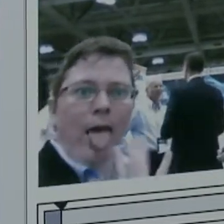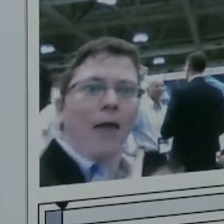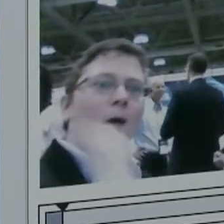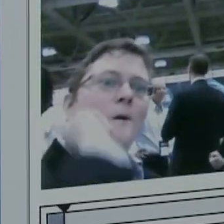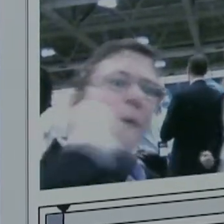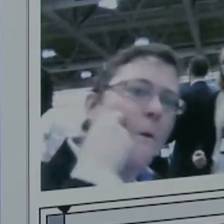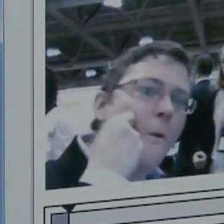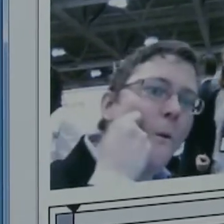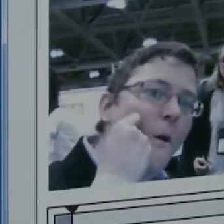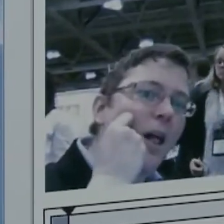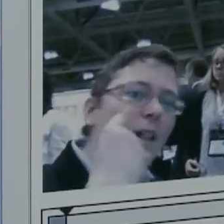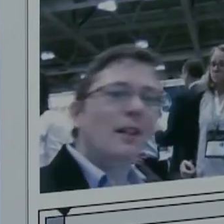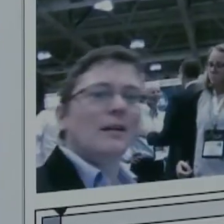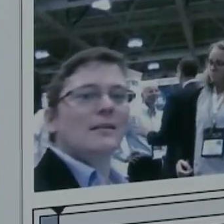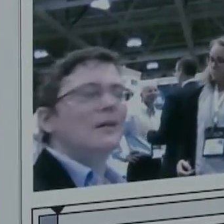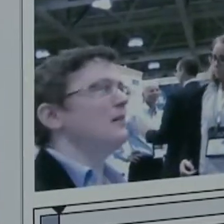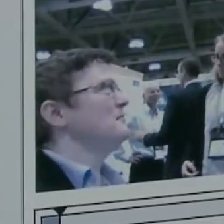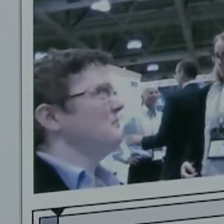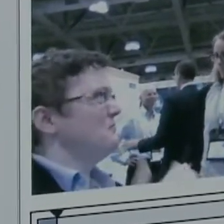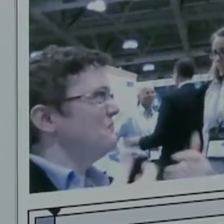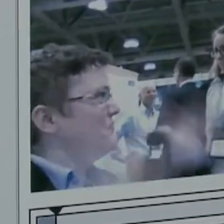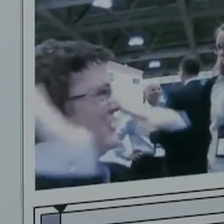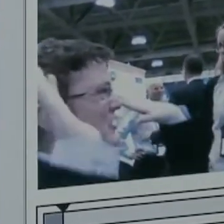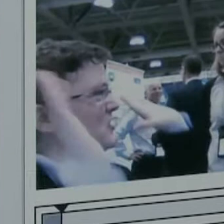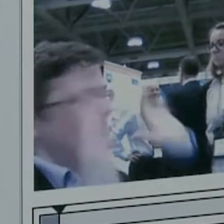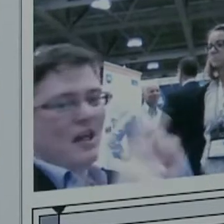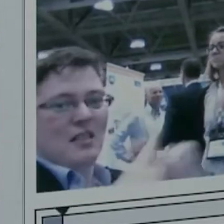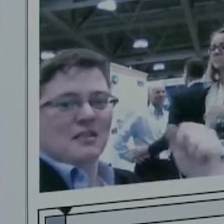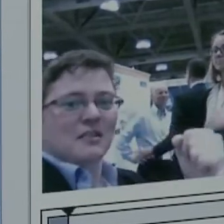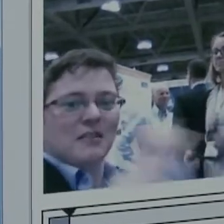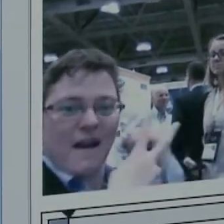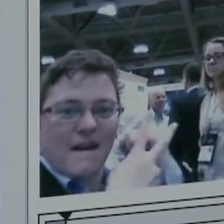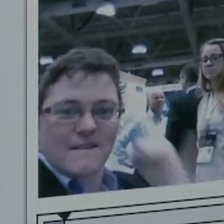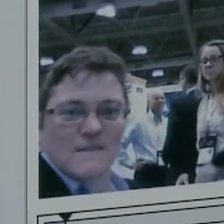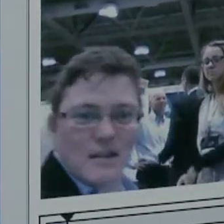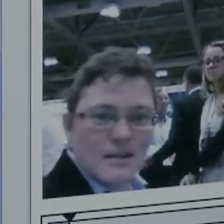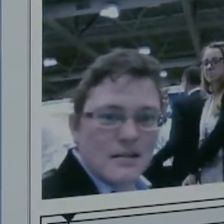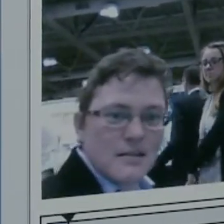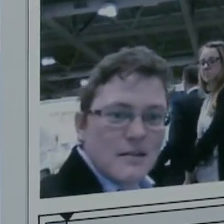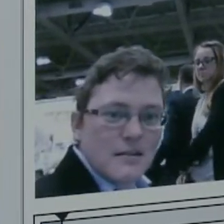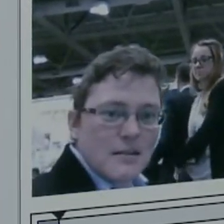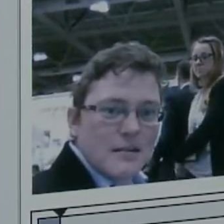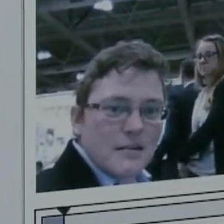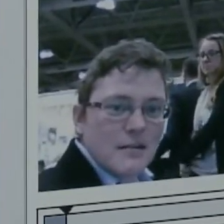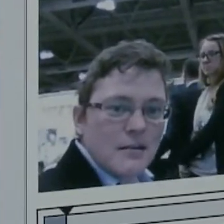is a video software product which allows us to document ASL. And then you can hit save.